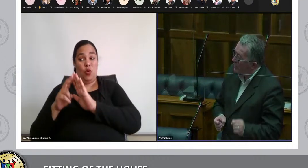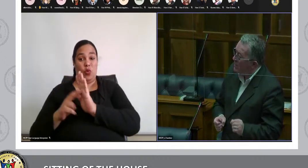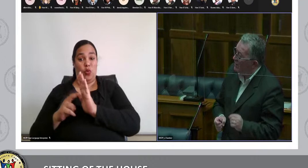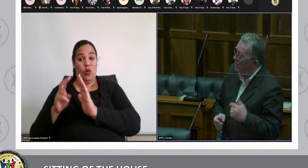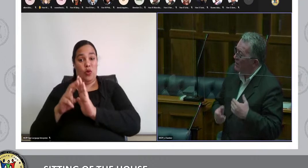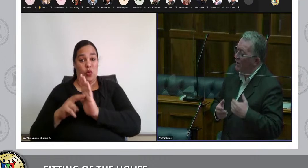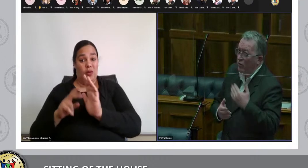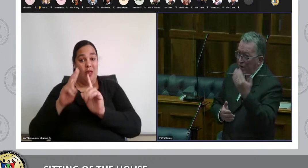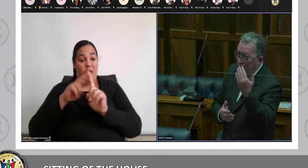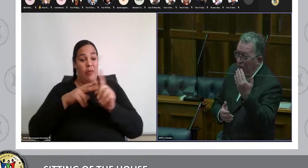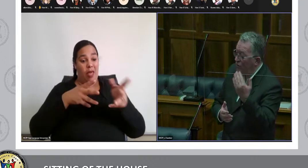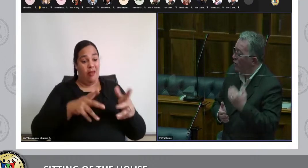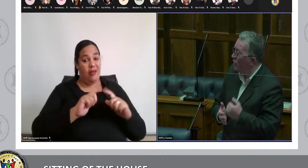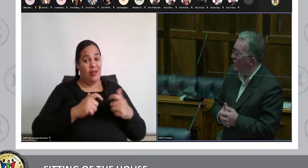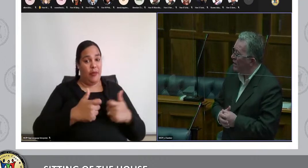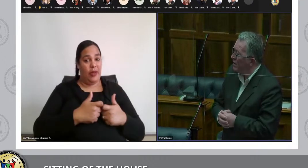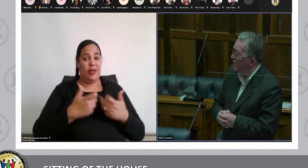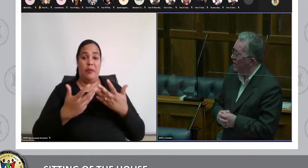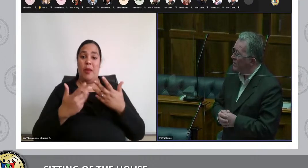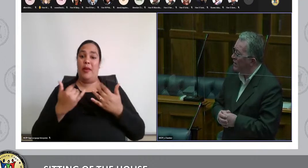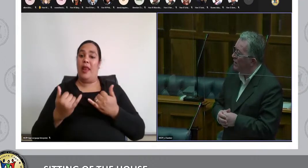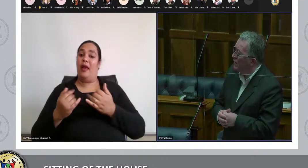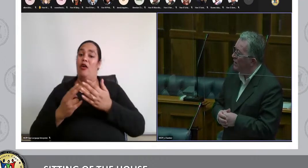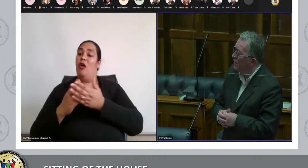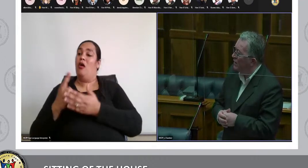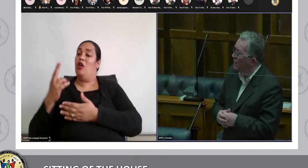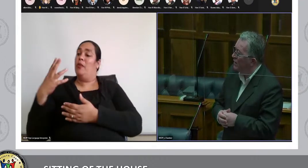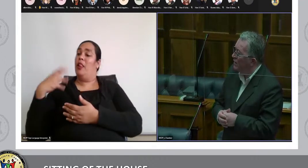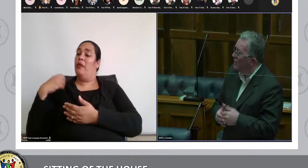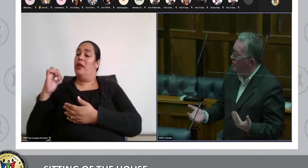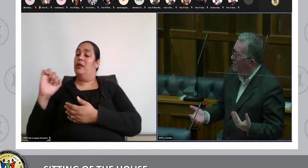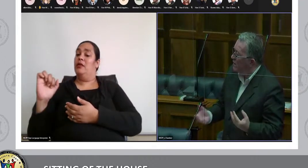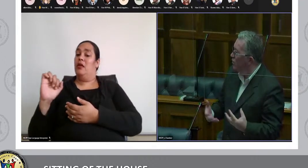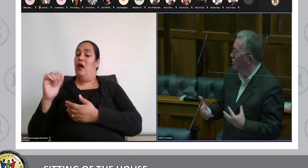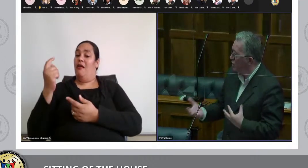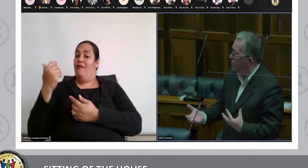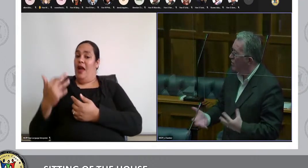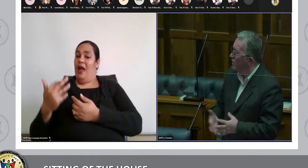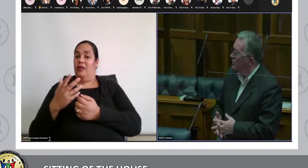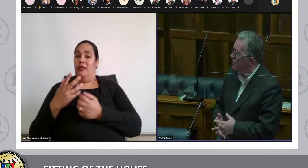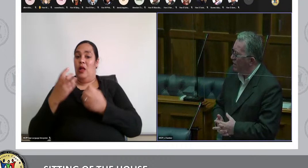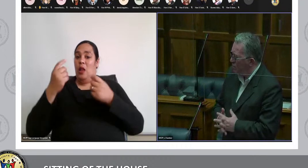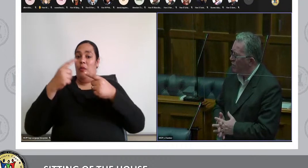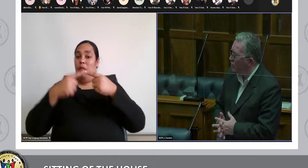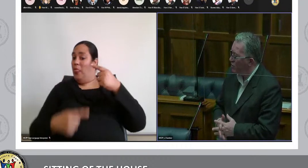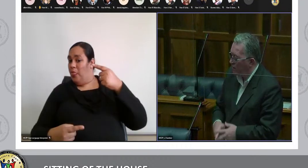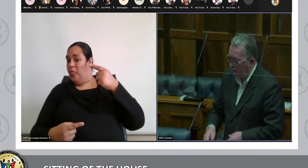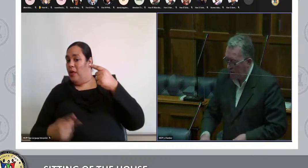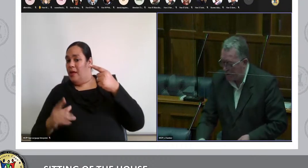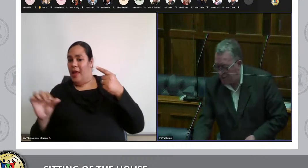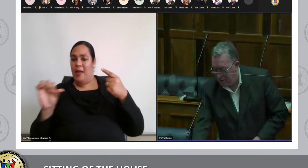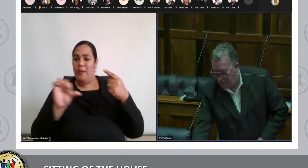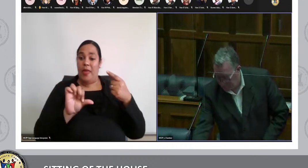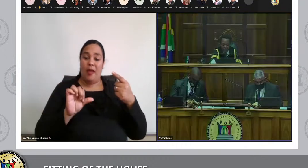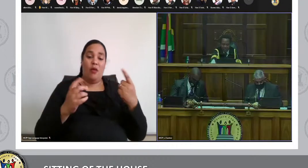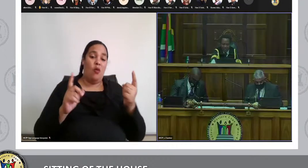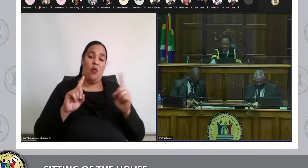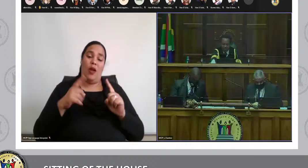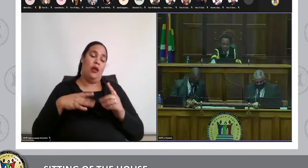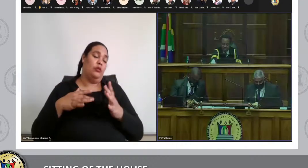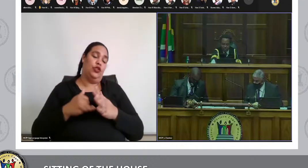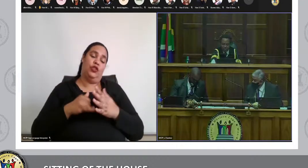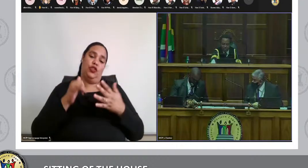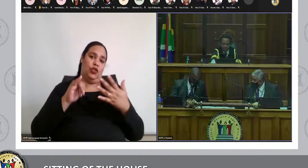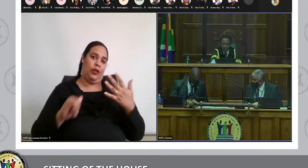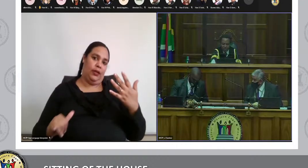in a committee, like say where now Honorable Mainir has had to leave the meeting or lost connectivity? I just want to check that. Thanks.